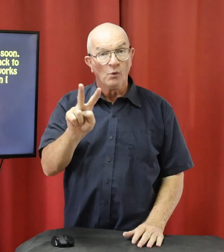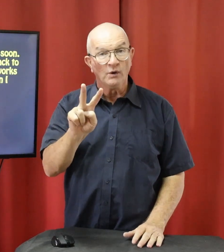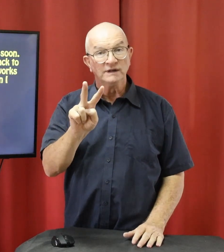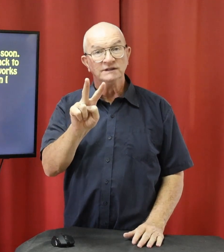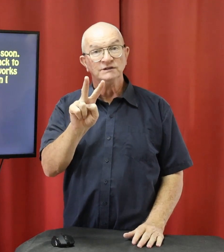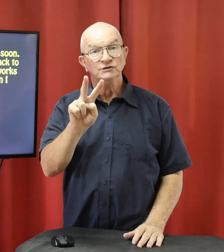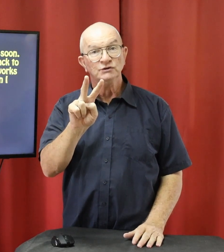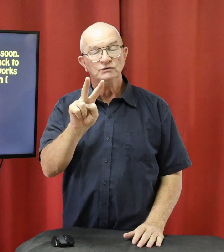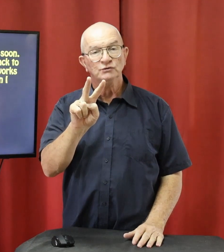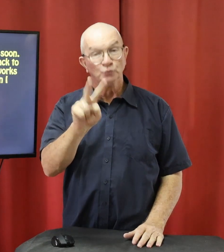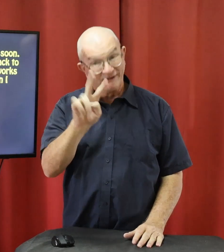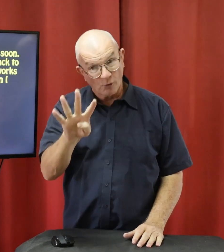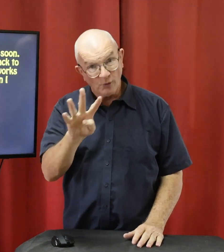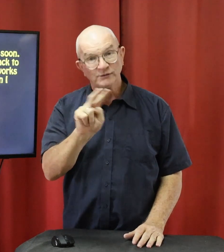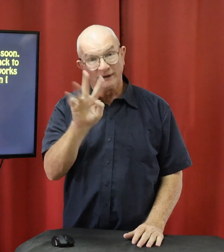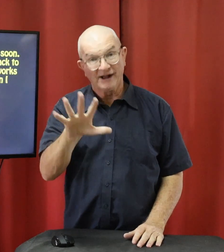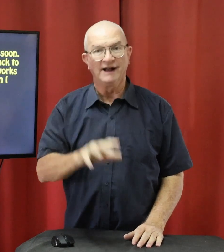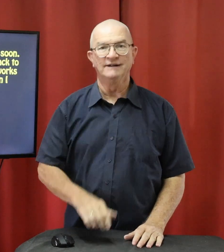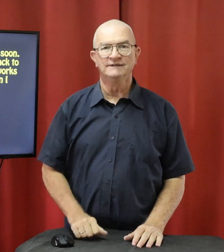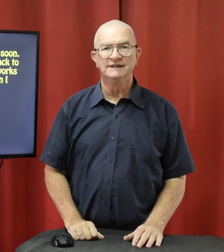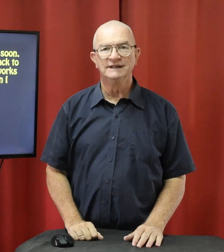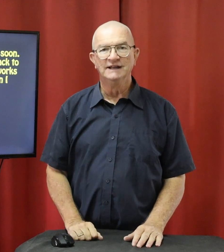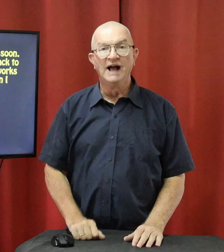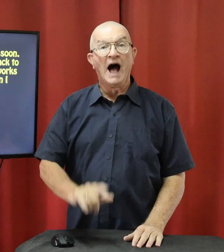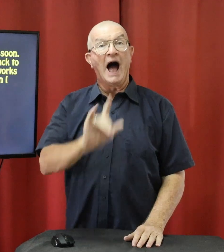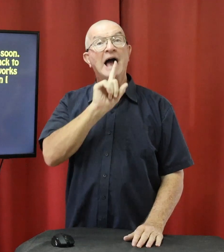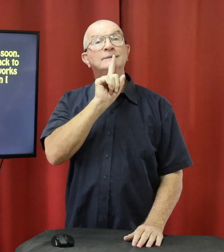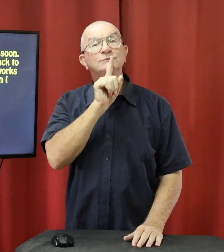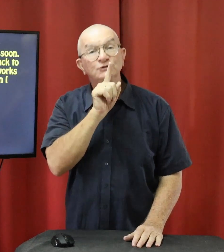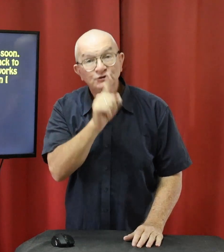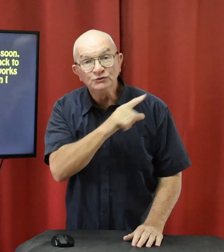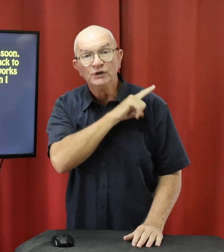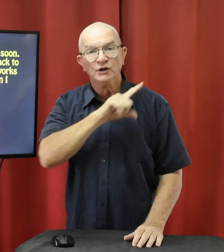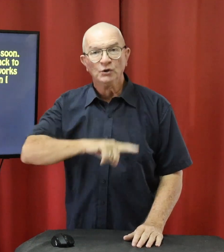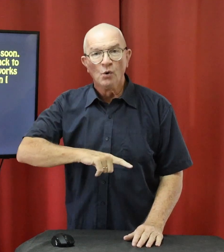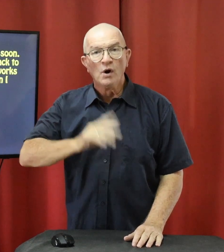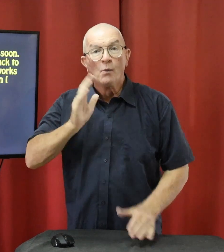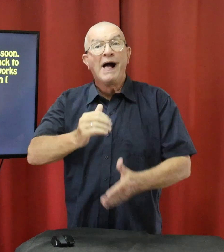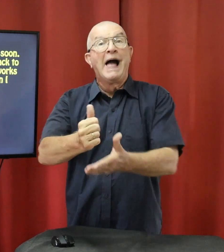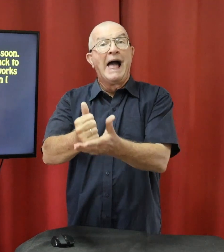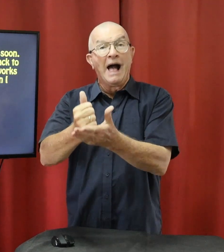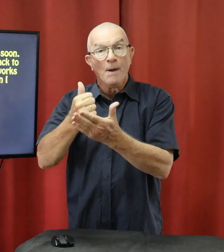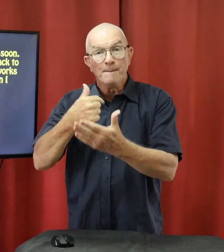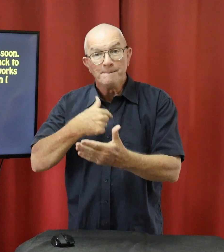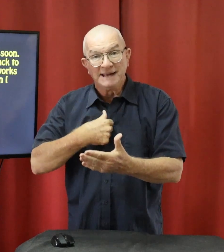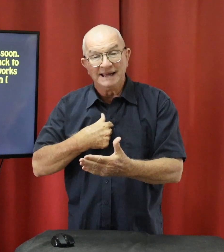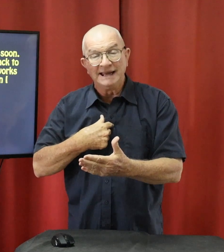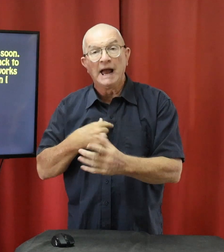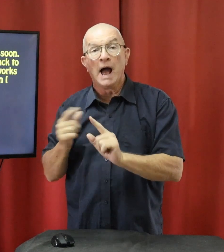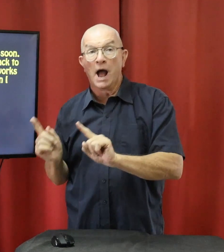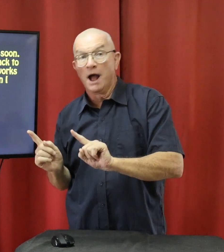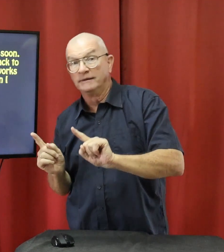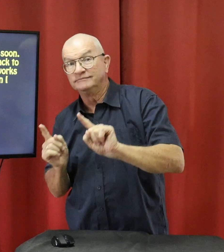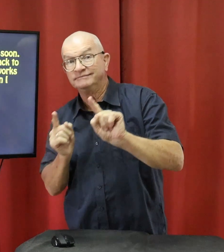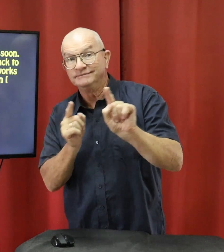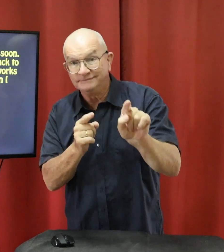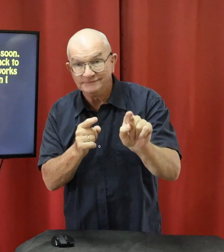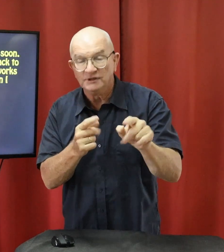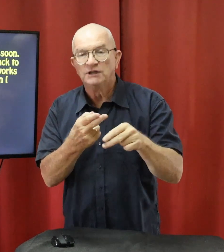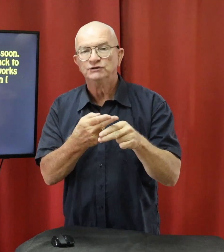Verse 24 and 25. "I am sure the Lord will help me come to